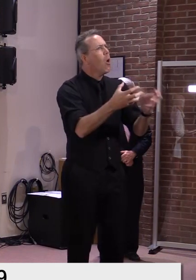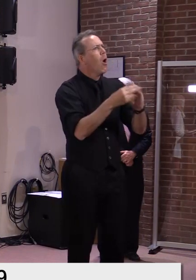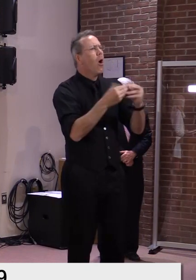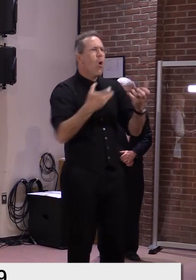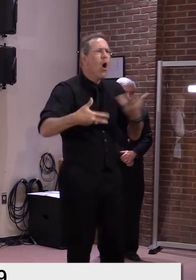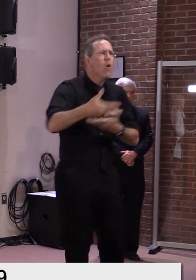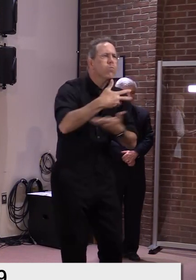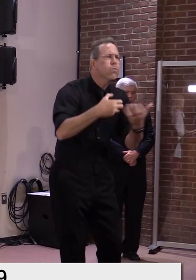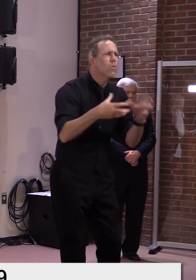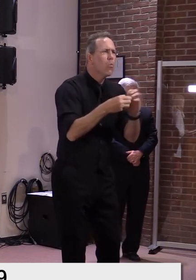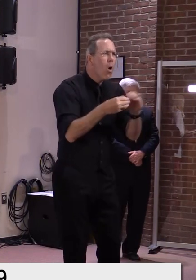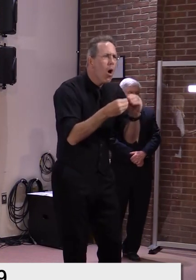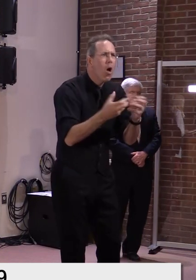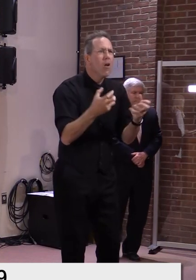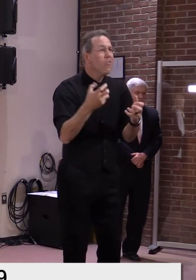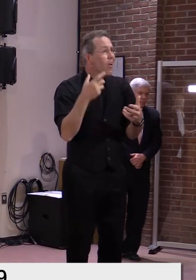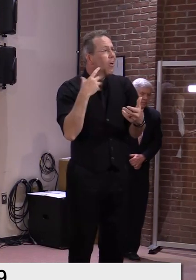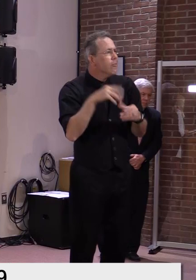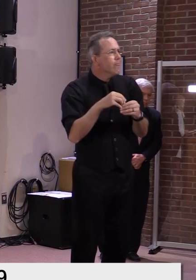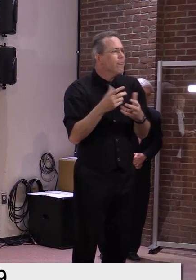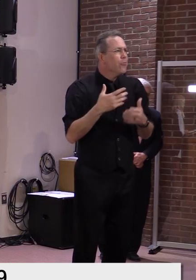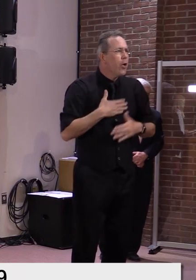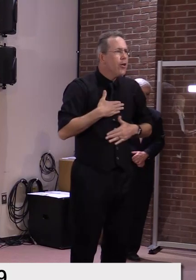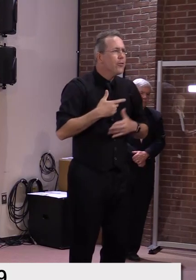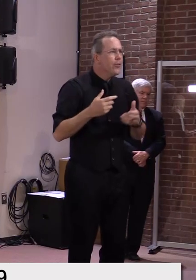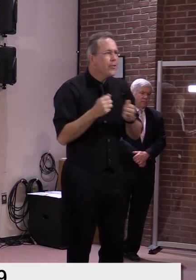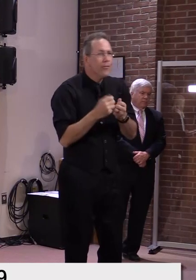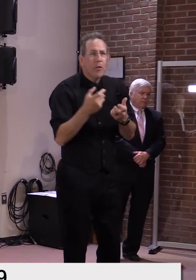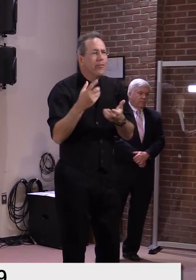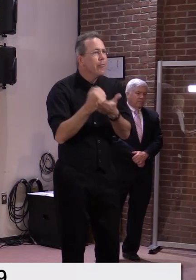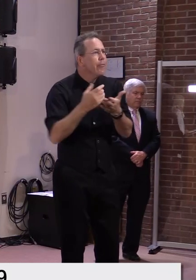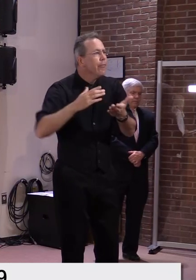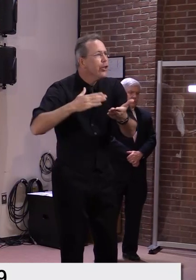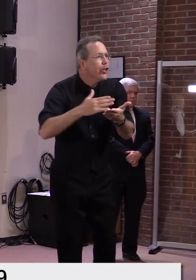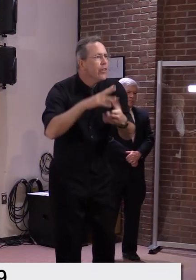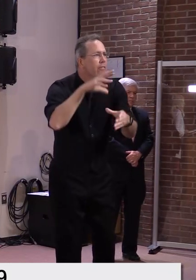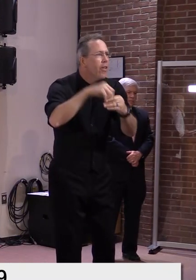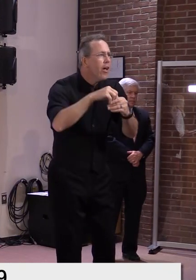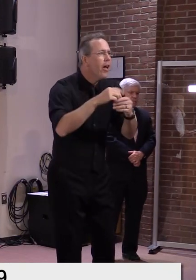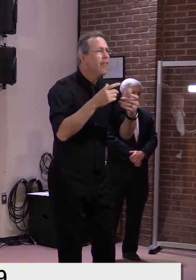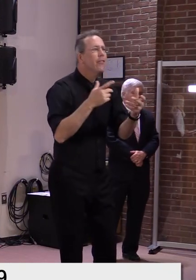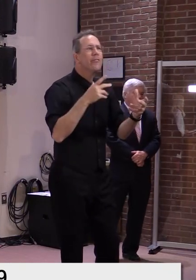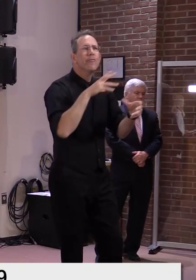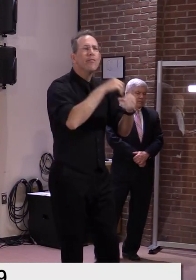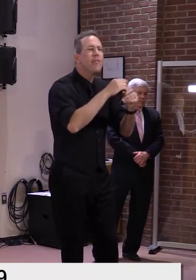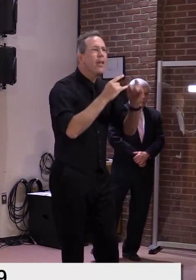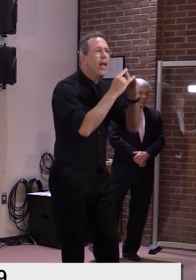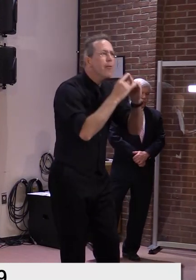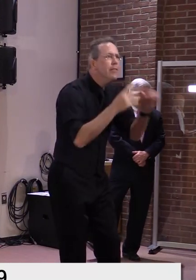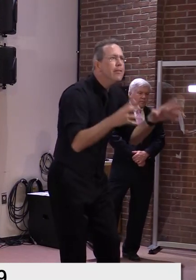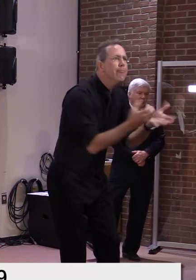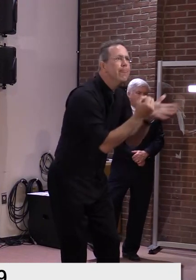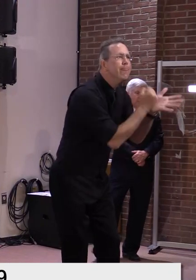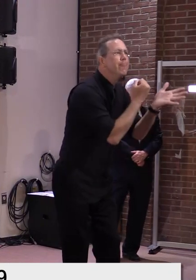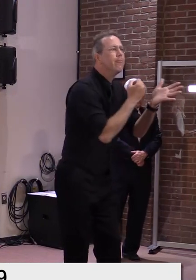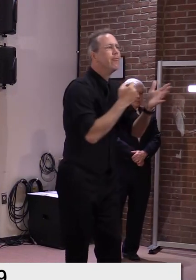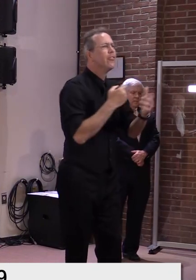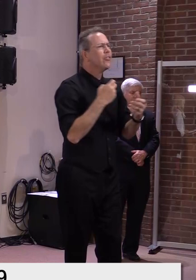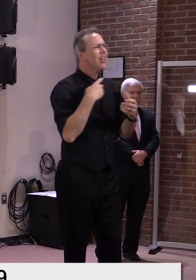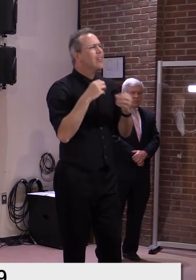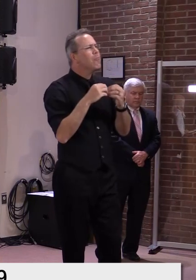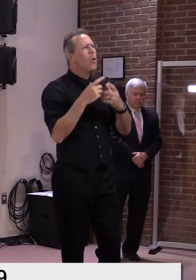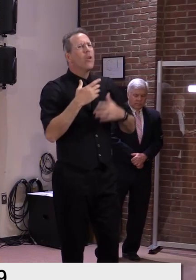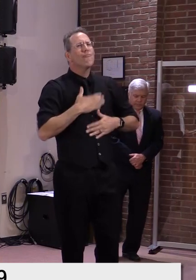creating things, cooking, and hands-on summer activities. They want more time to play and to use their